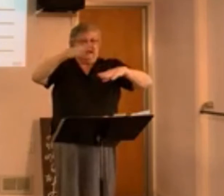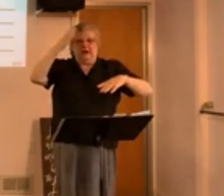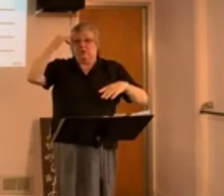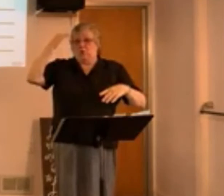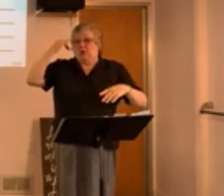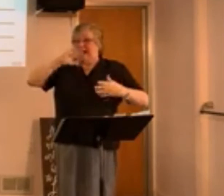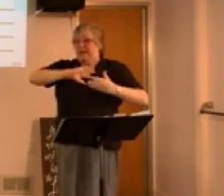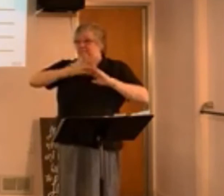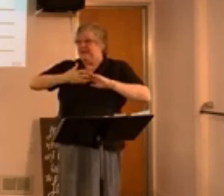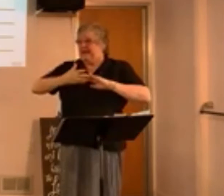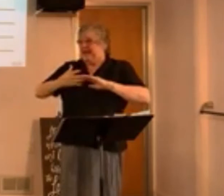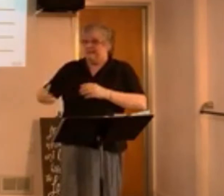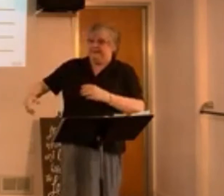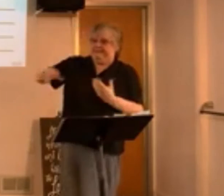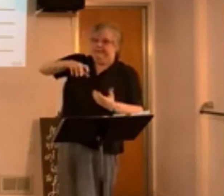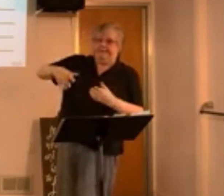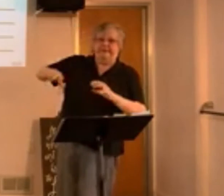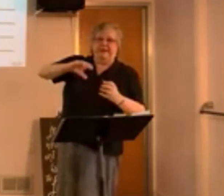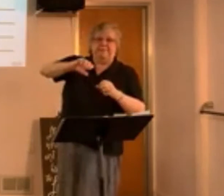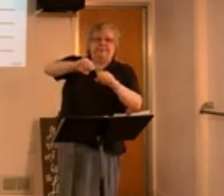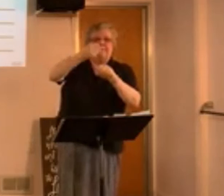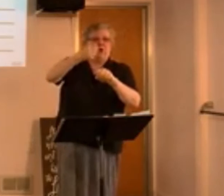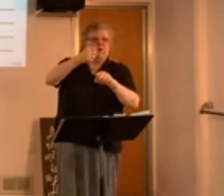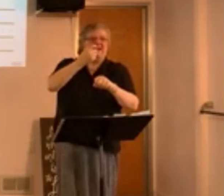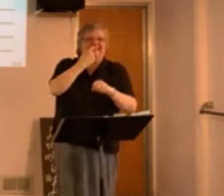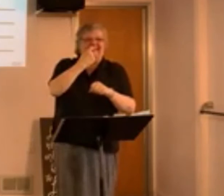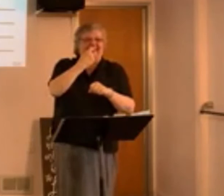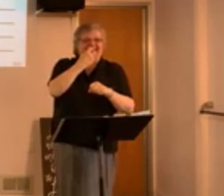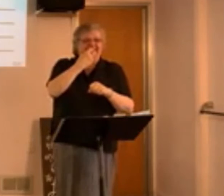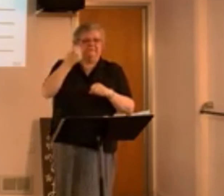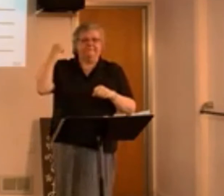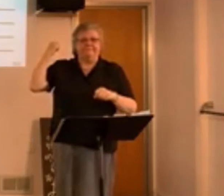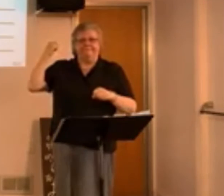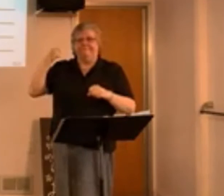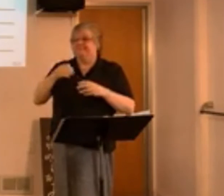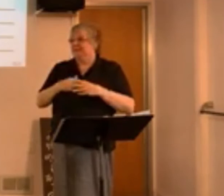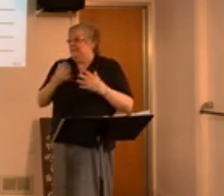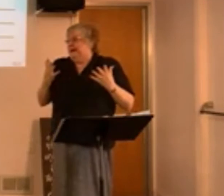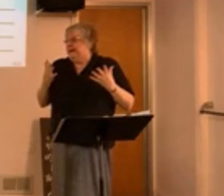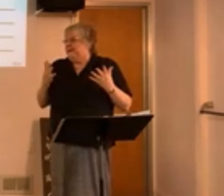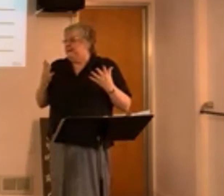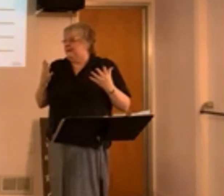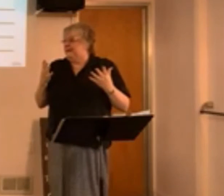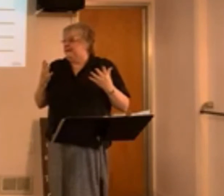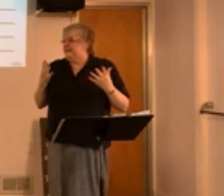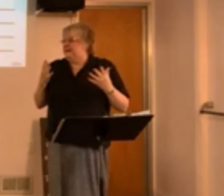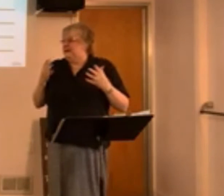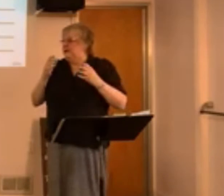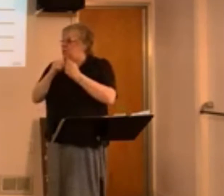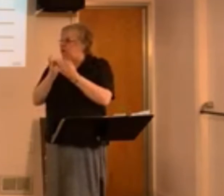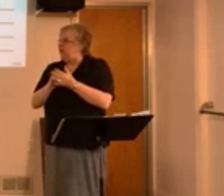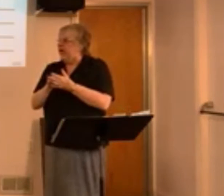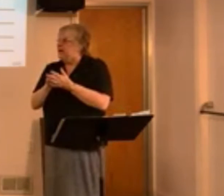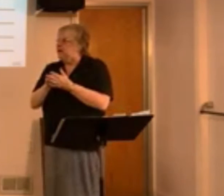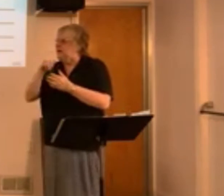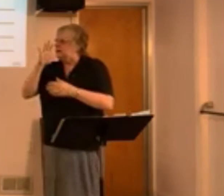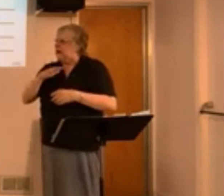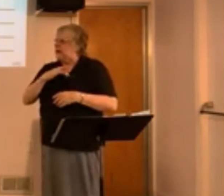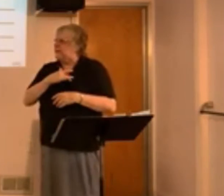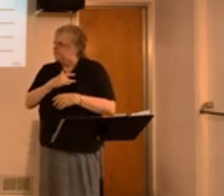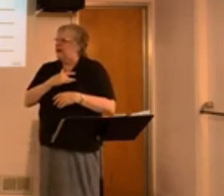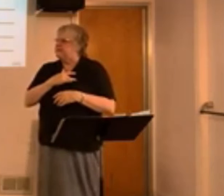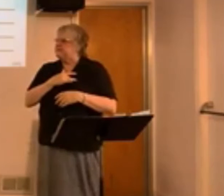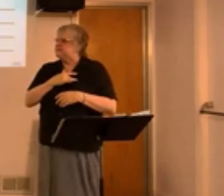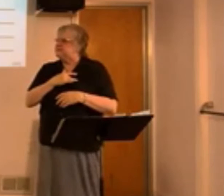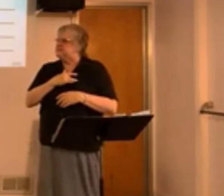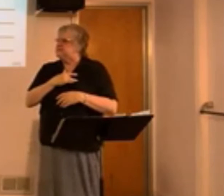why this became a dumping ground for broken pottery. So, with that, God has raised